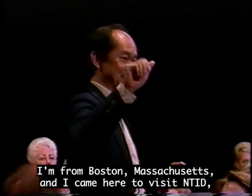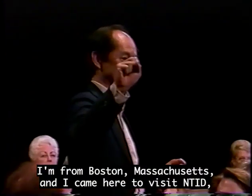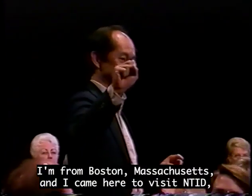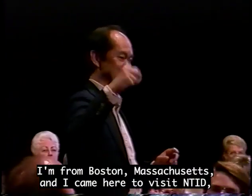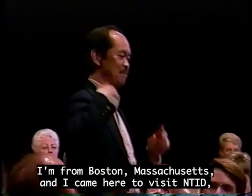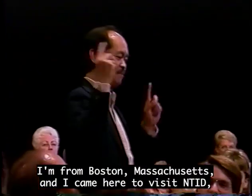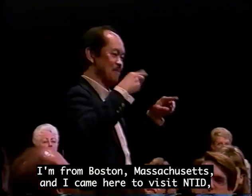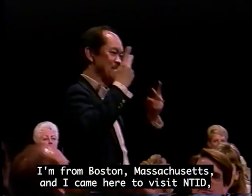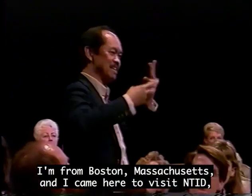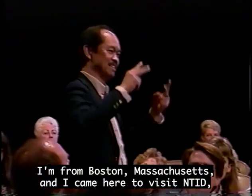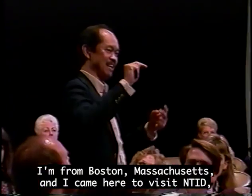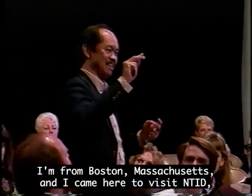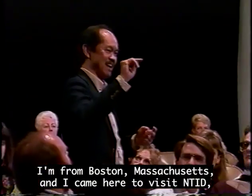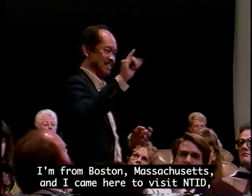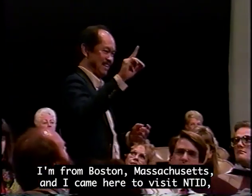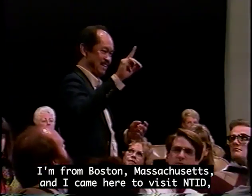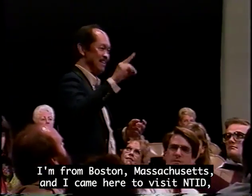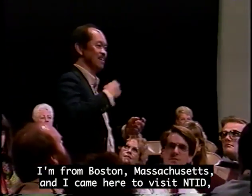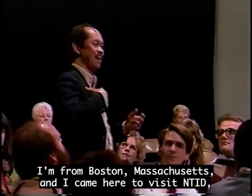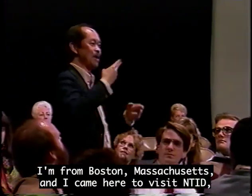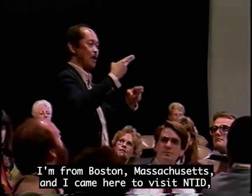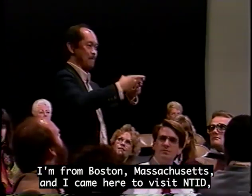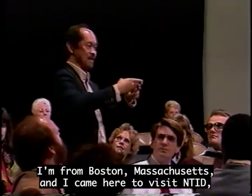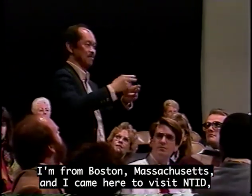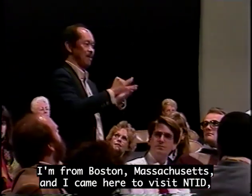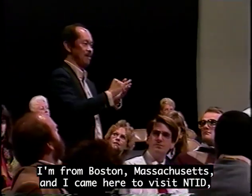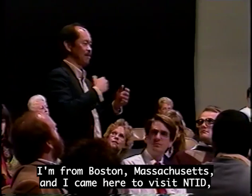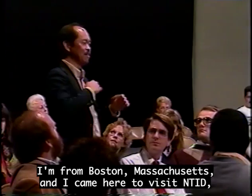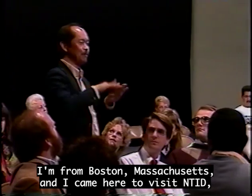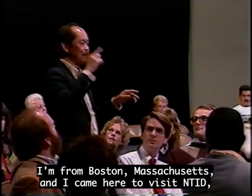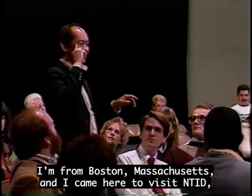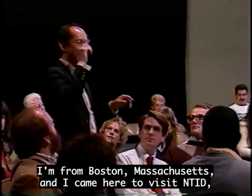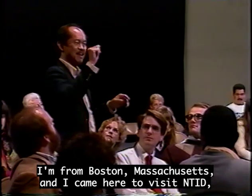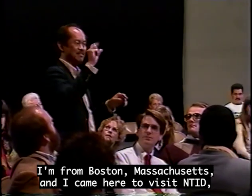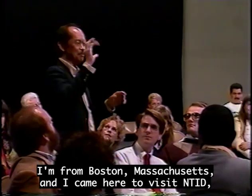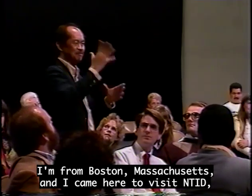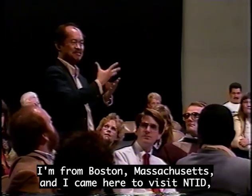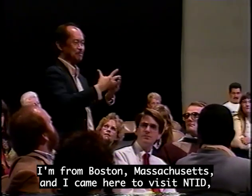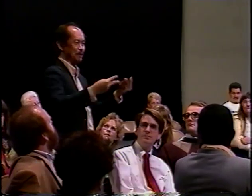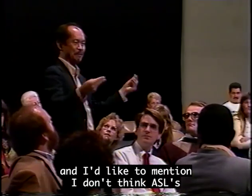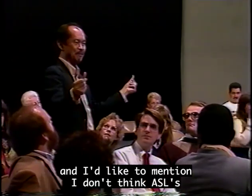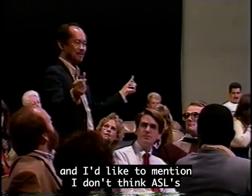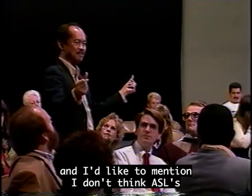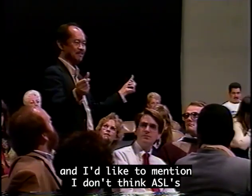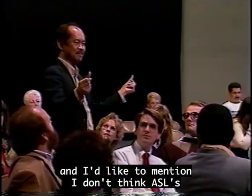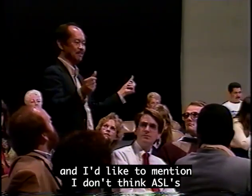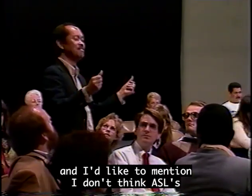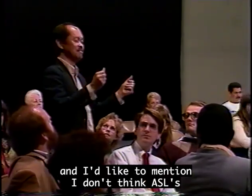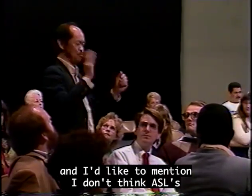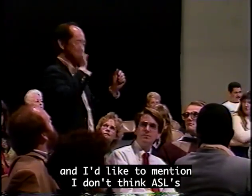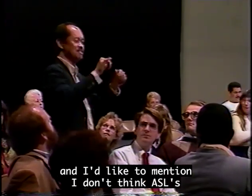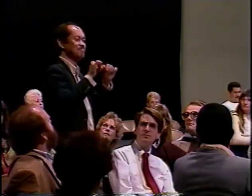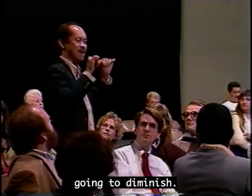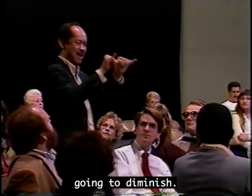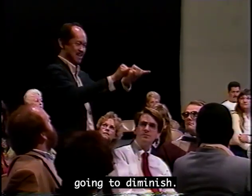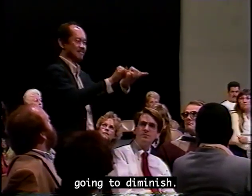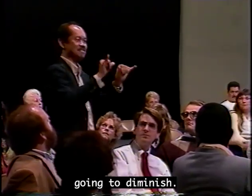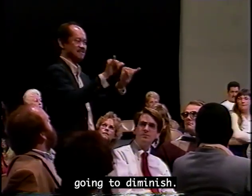I'm from Boston, Massachusetts, and I came here to visit NTID. And I'd like to mention, I don't think ASL is going to